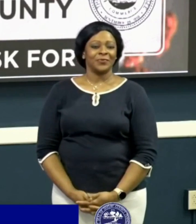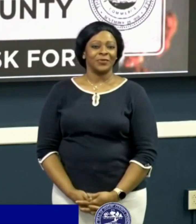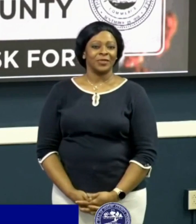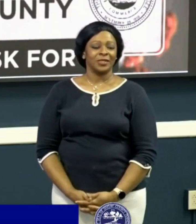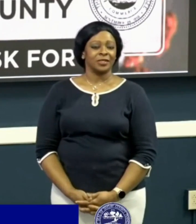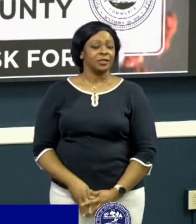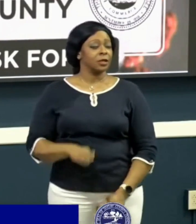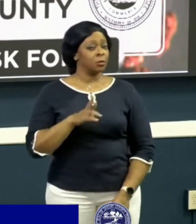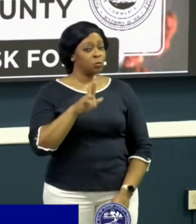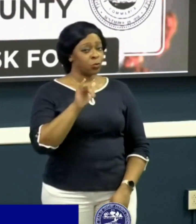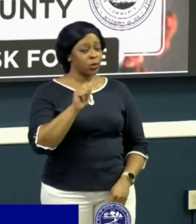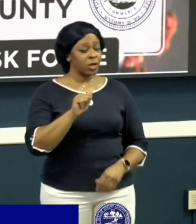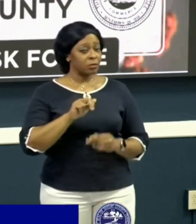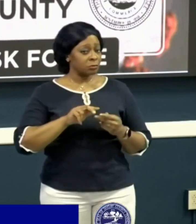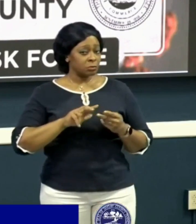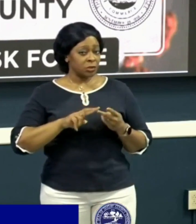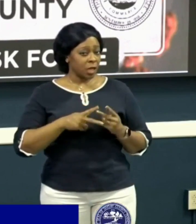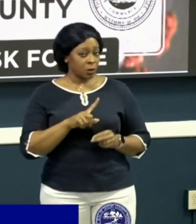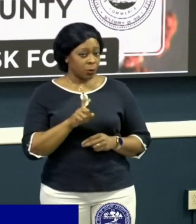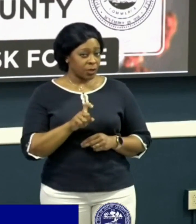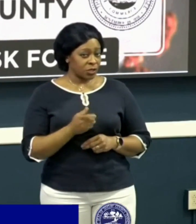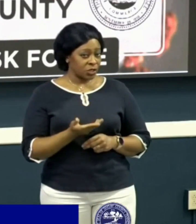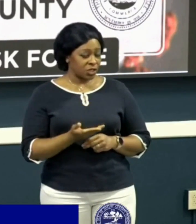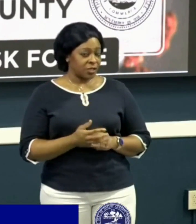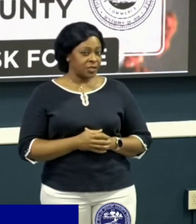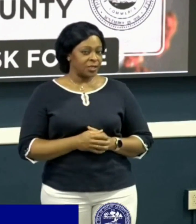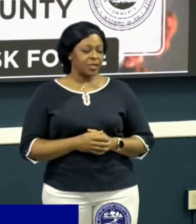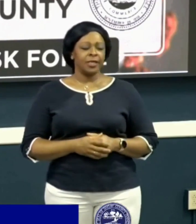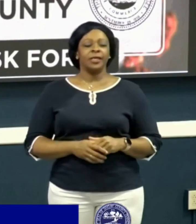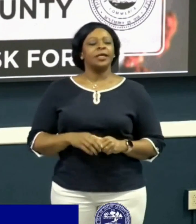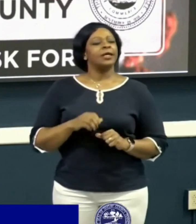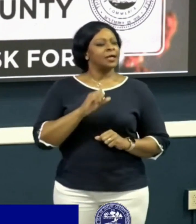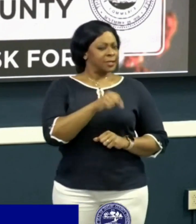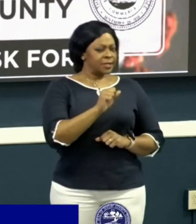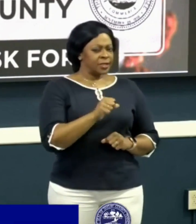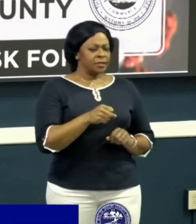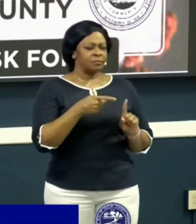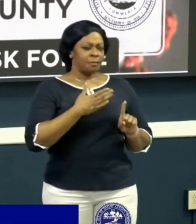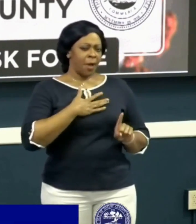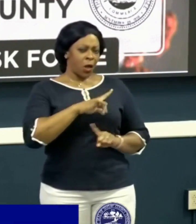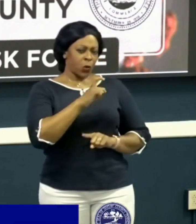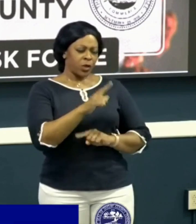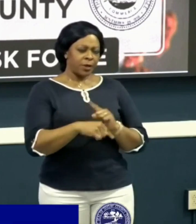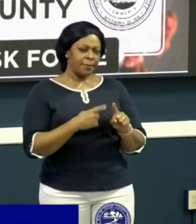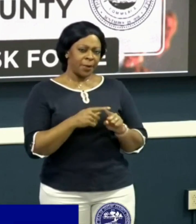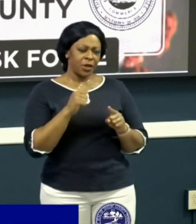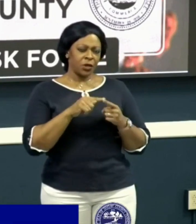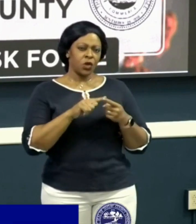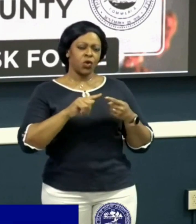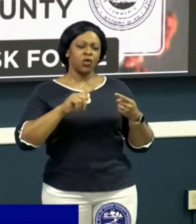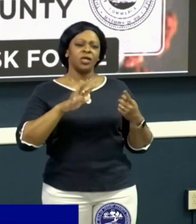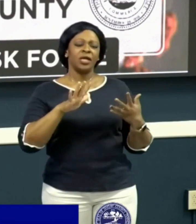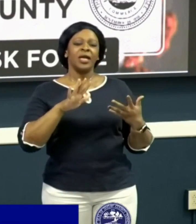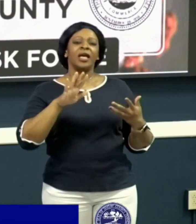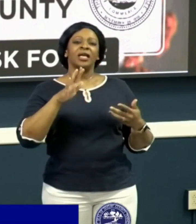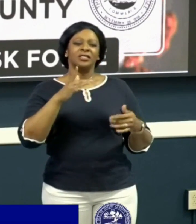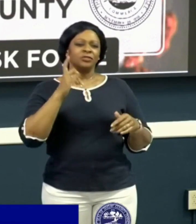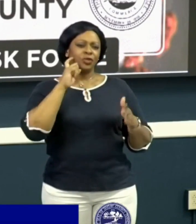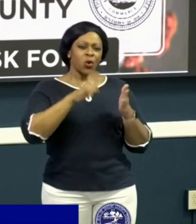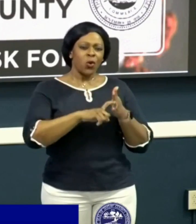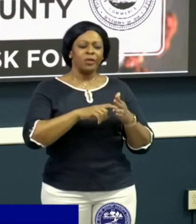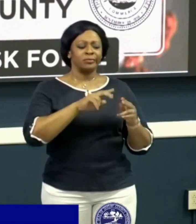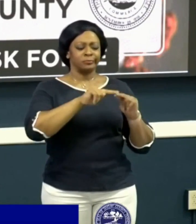Bria, did you have a follow-up question? Yes, I had a question about the reversing the declining trend